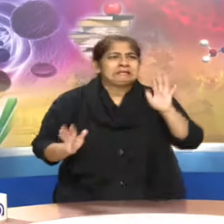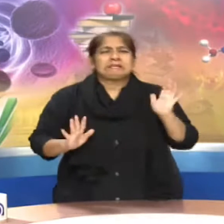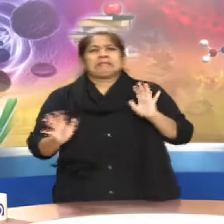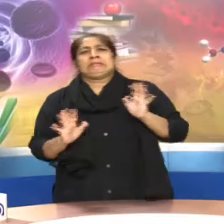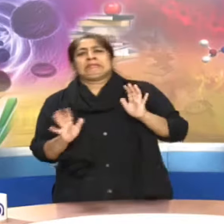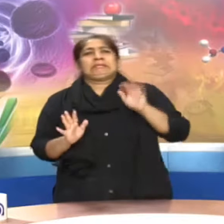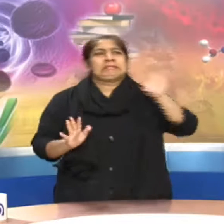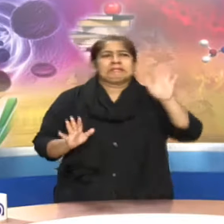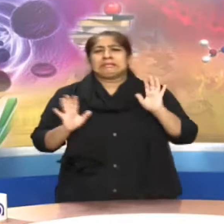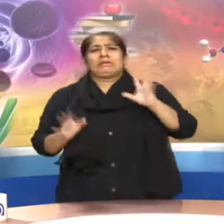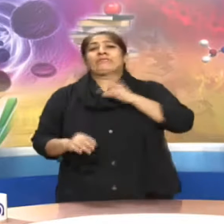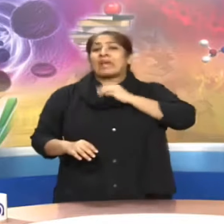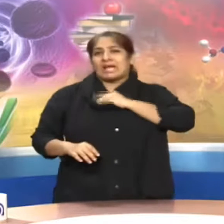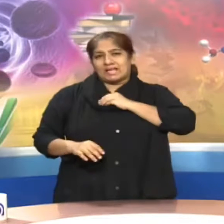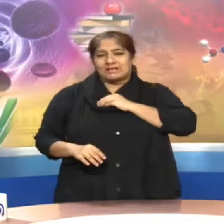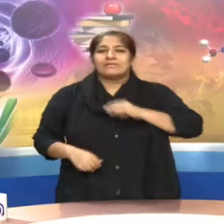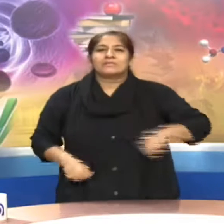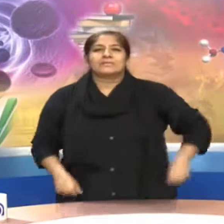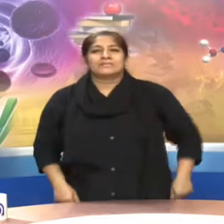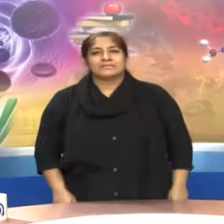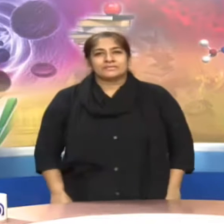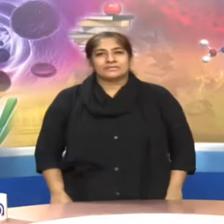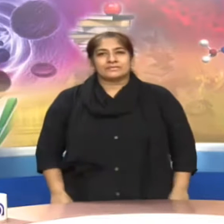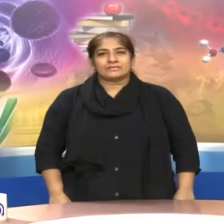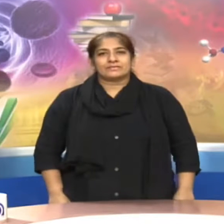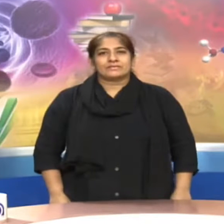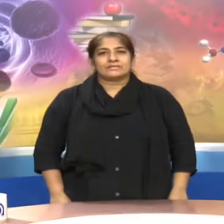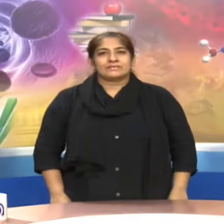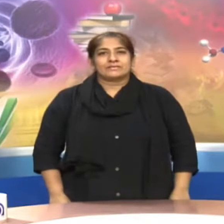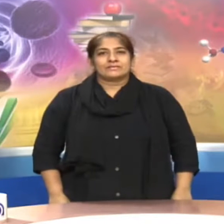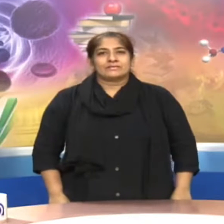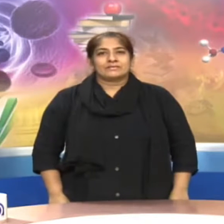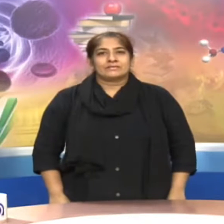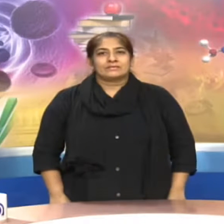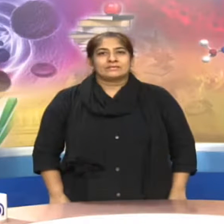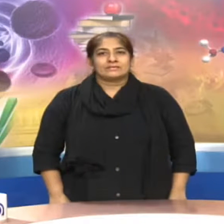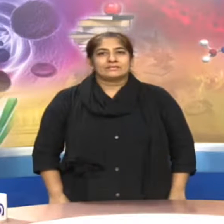Because of some rules and policies, there are fears.